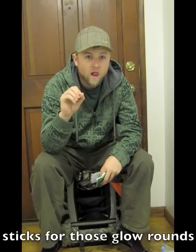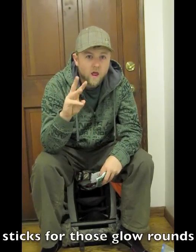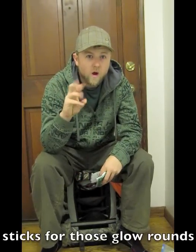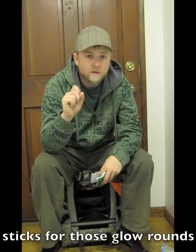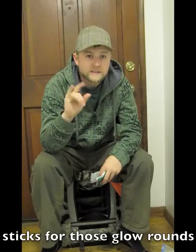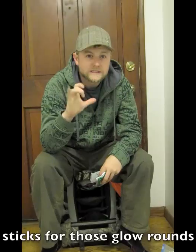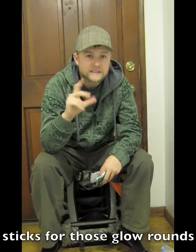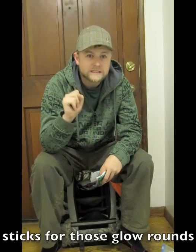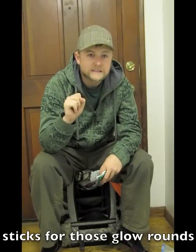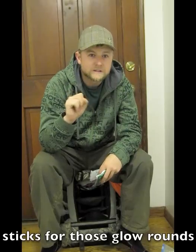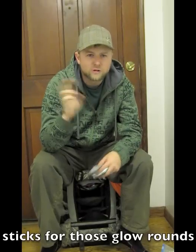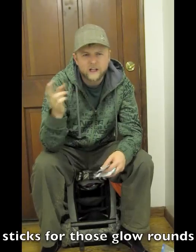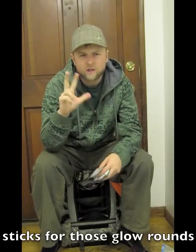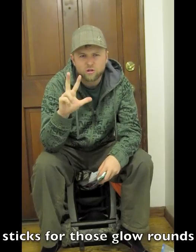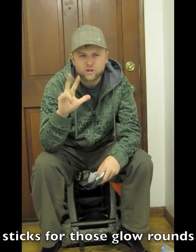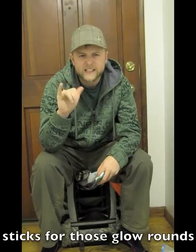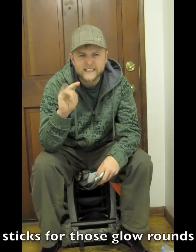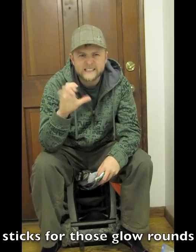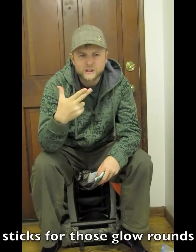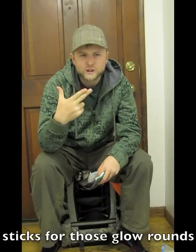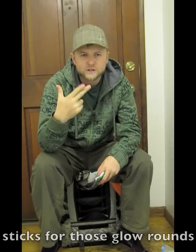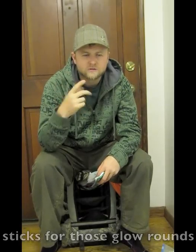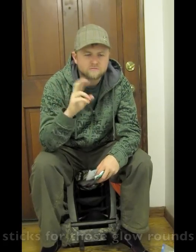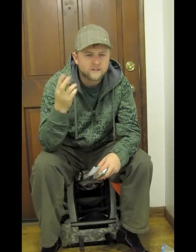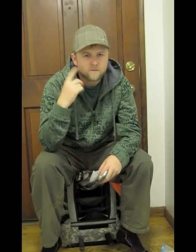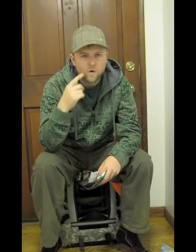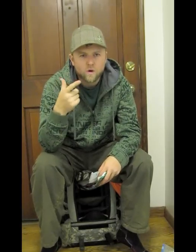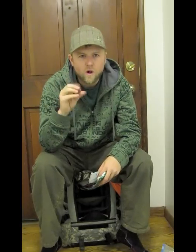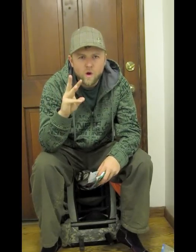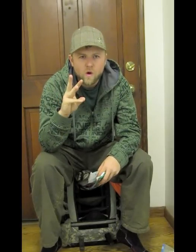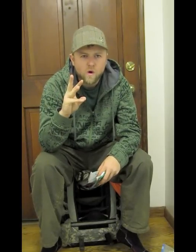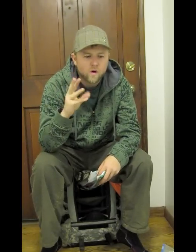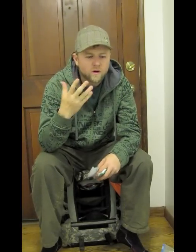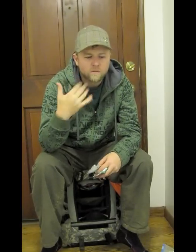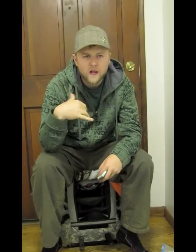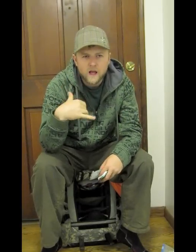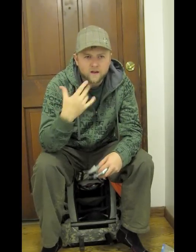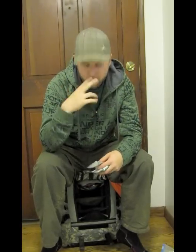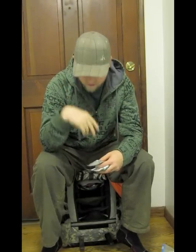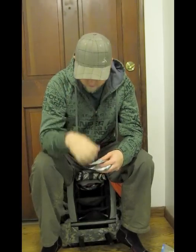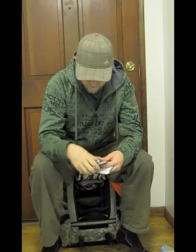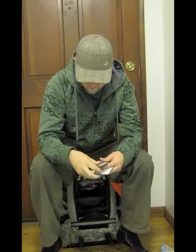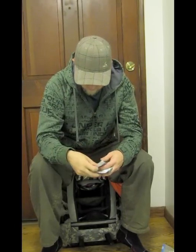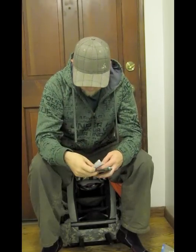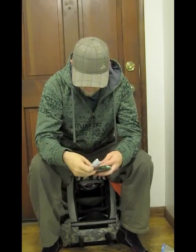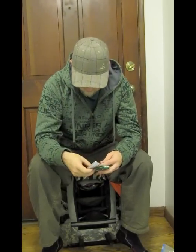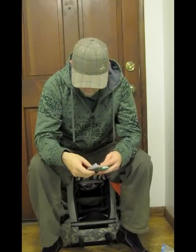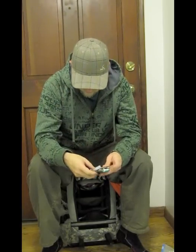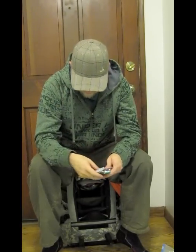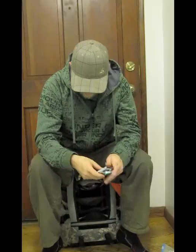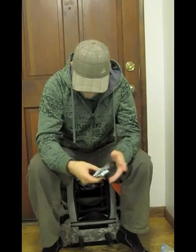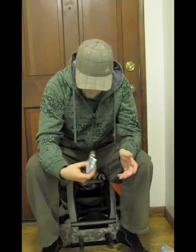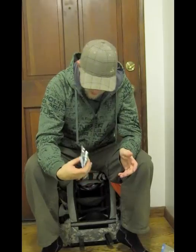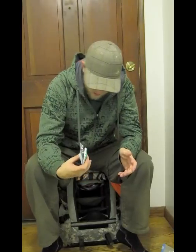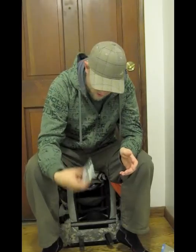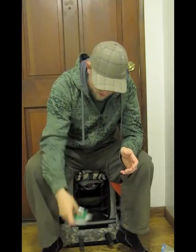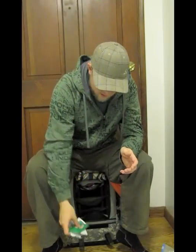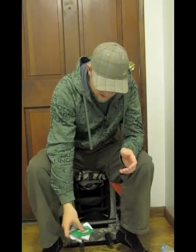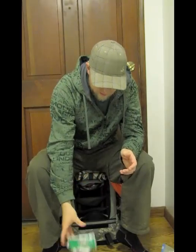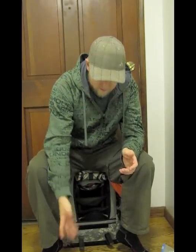The wicked walk among the free, and you're lucky 'cause you can